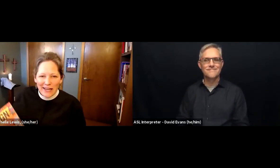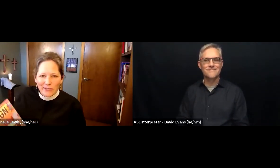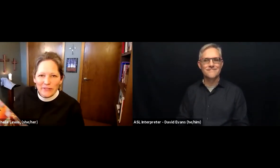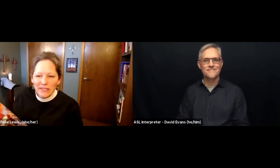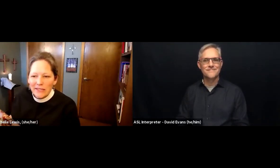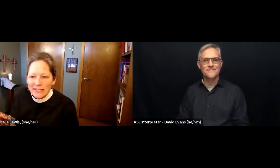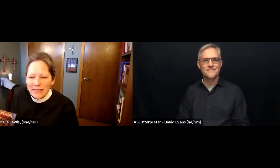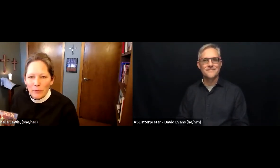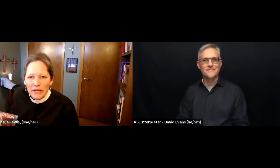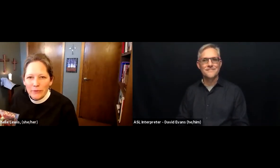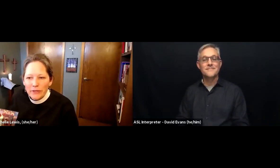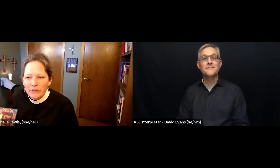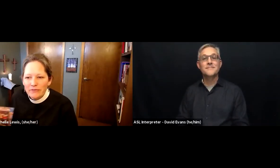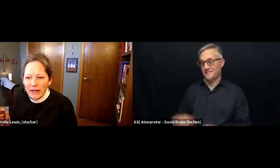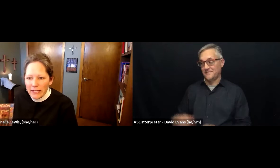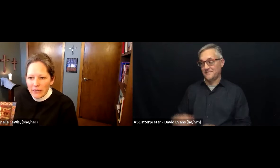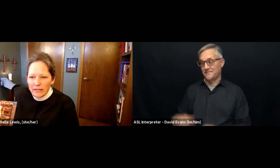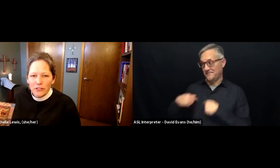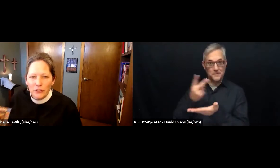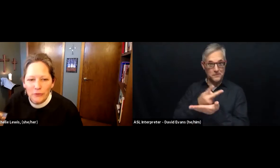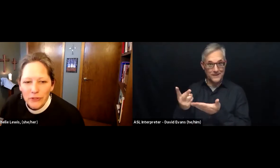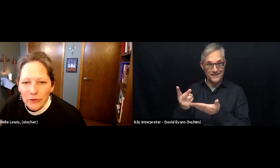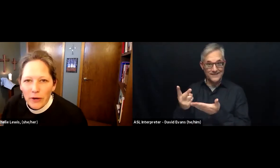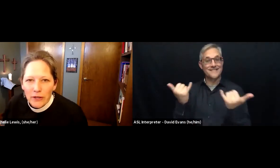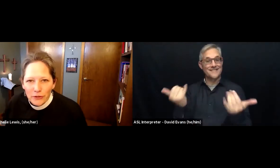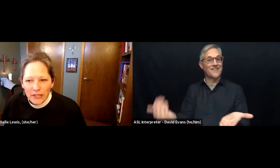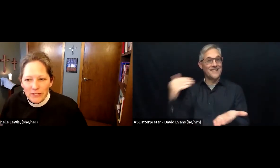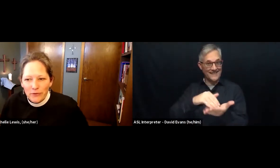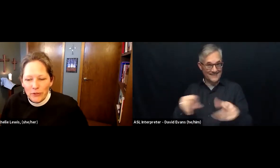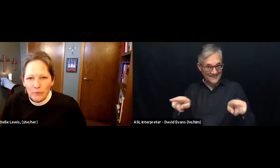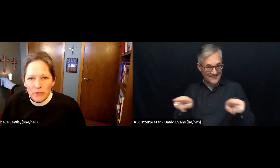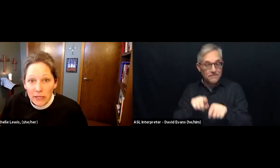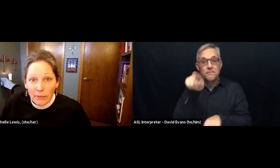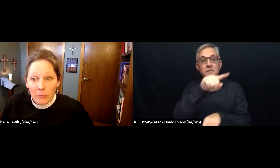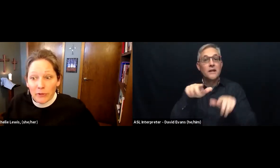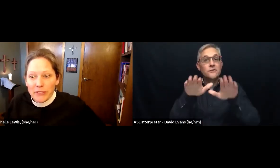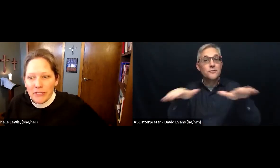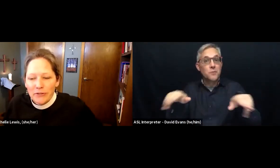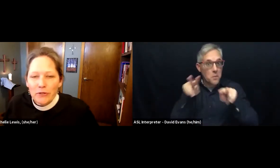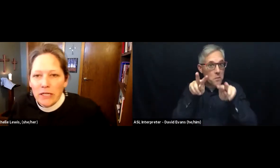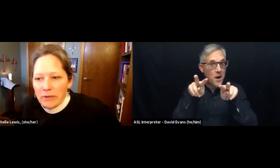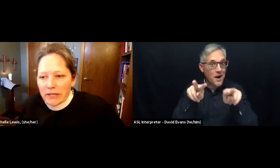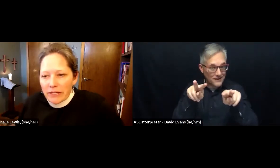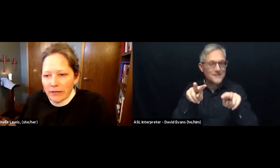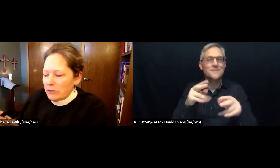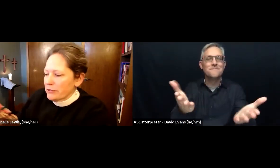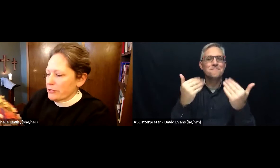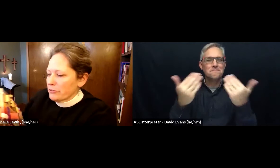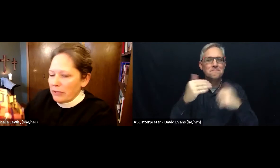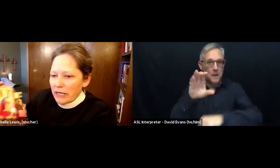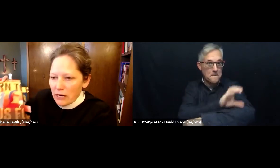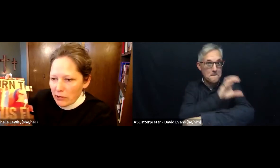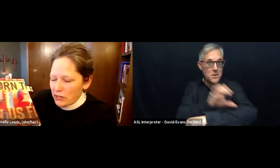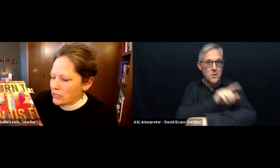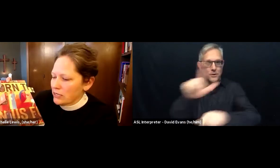All right. As we've done in the last couple of weeks, I want to invite any of the children who are joining us for worship to come up close to your screen. I'm going to come closer